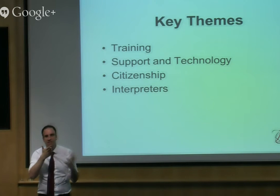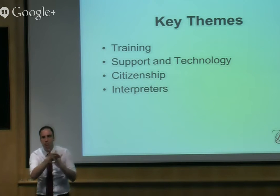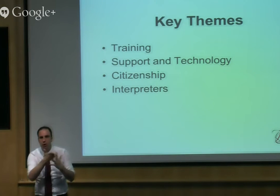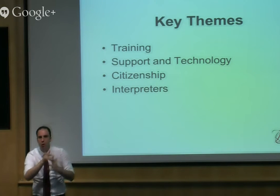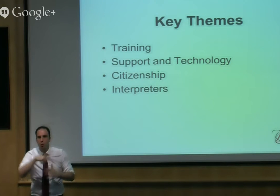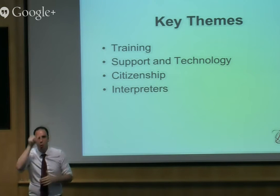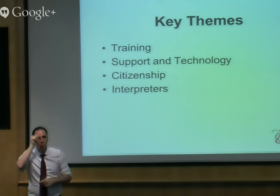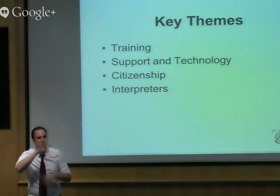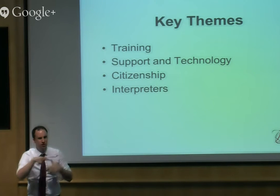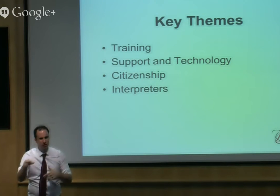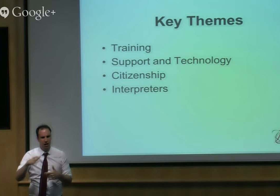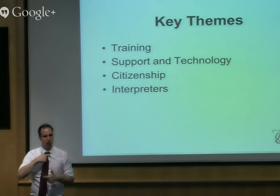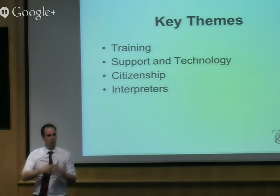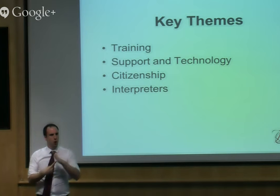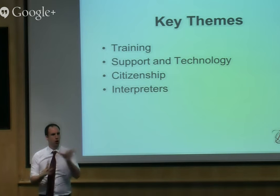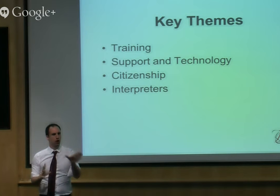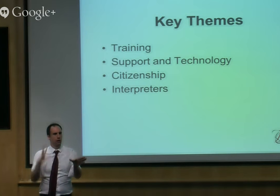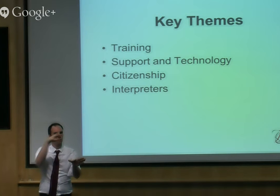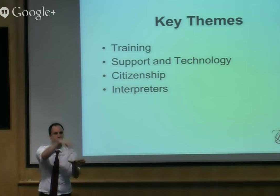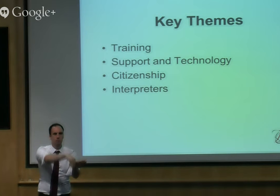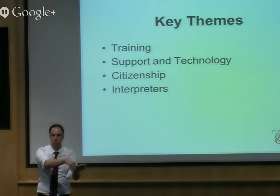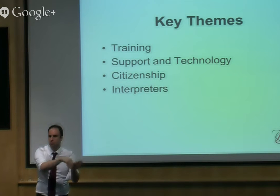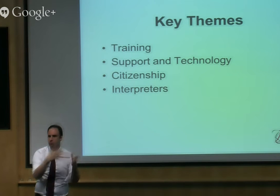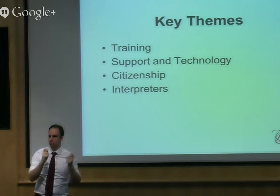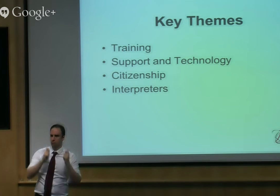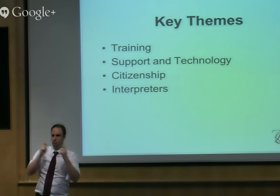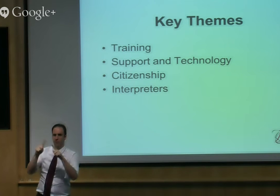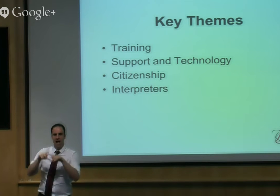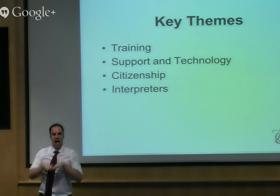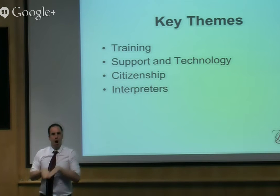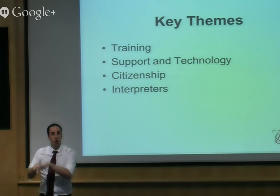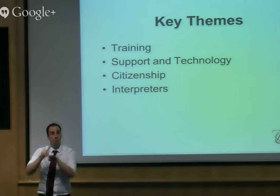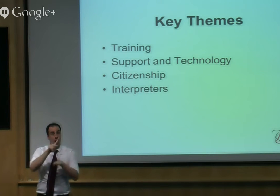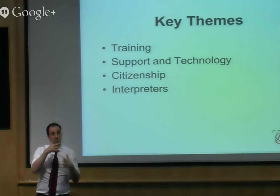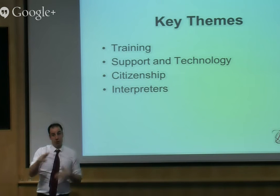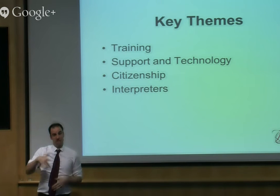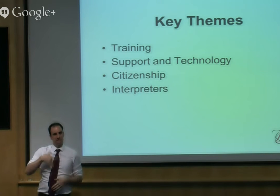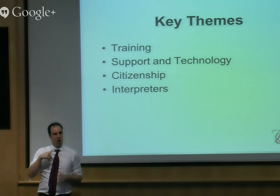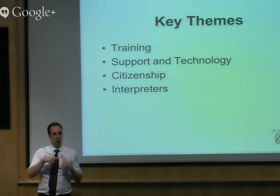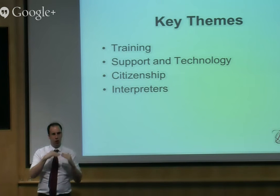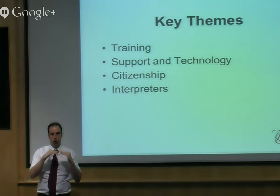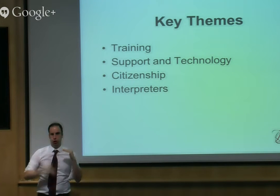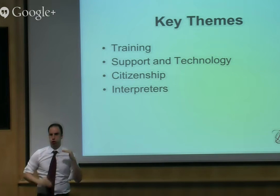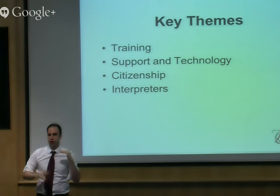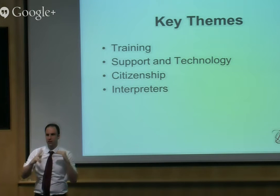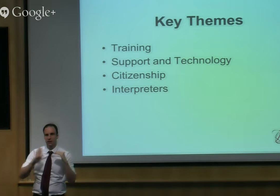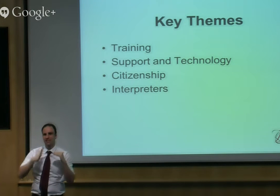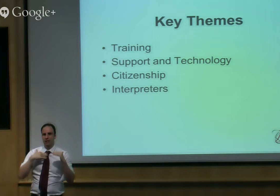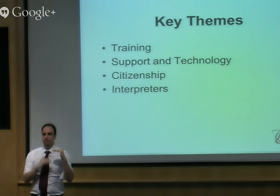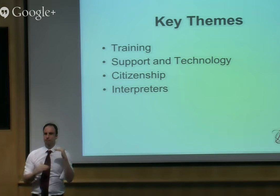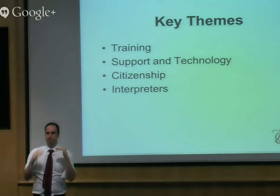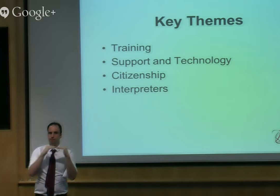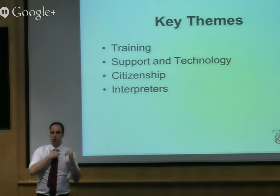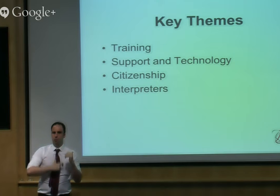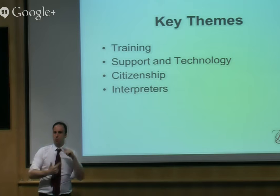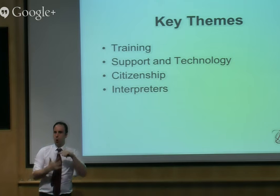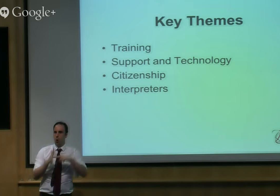an equal part of that council. It's important that they feel a part of the citizenship of the area. They don't want to be